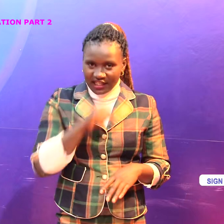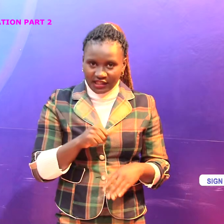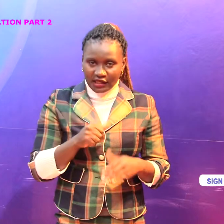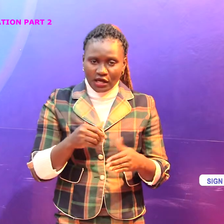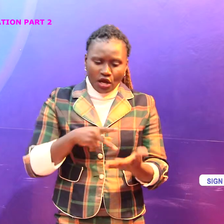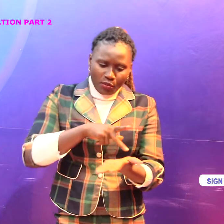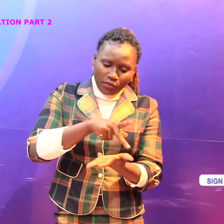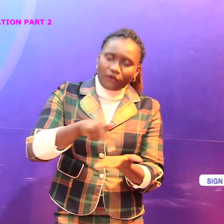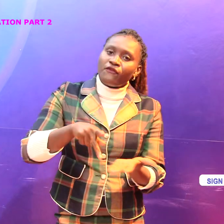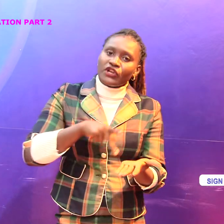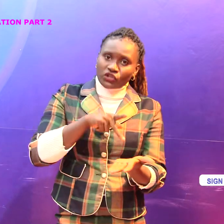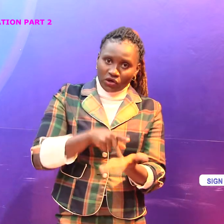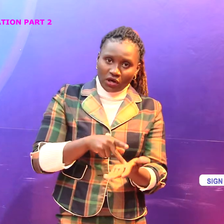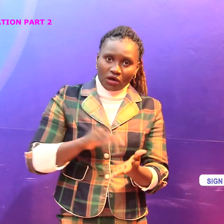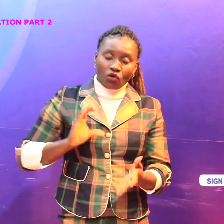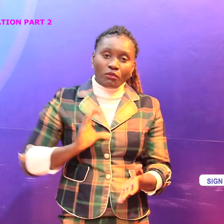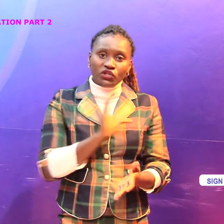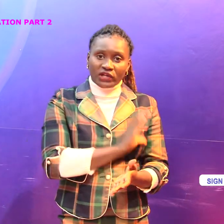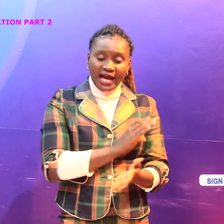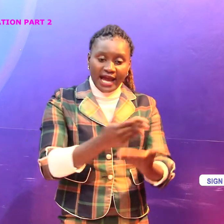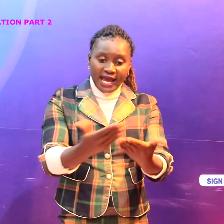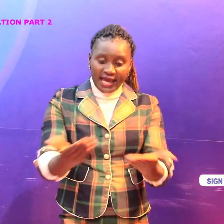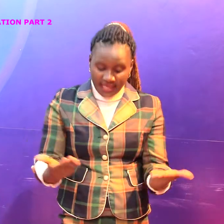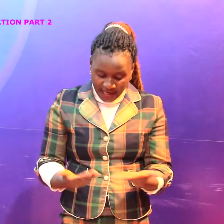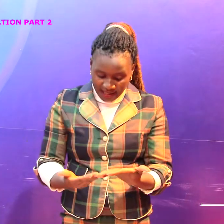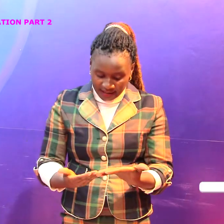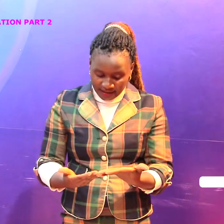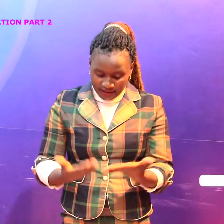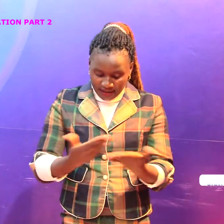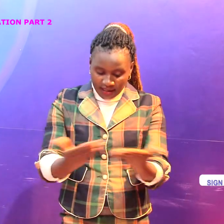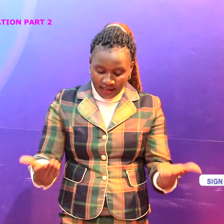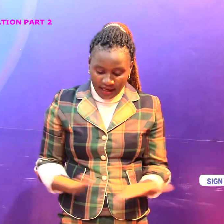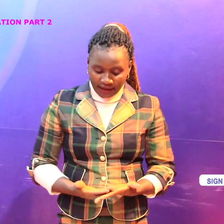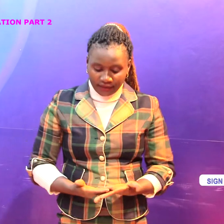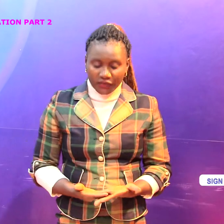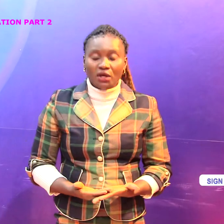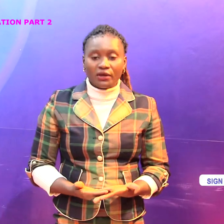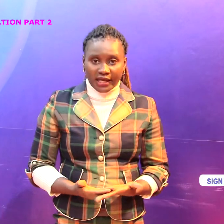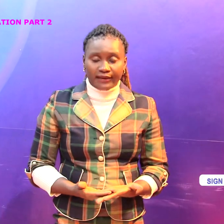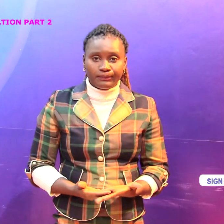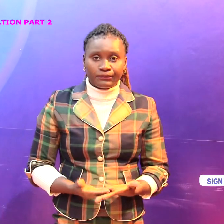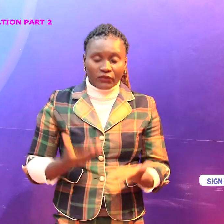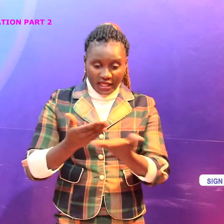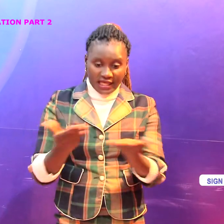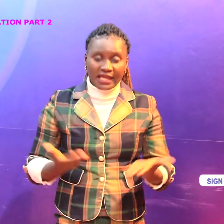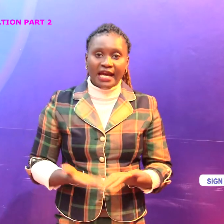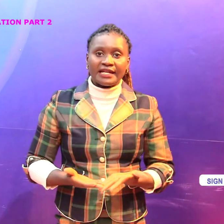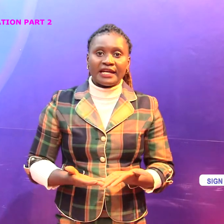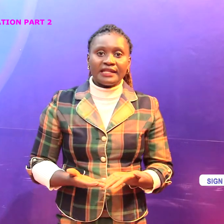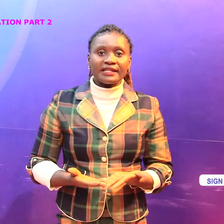finish, provisional commissioner here. Here. Okay? Here. This is